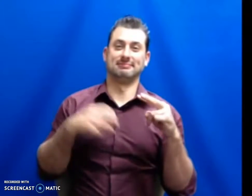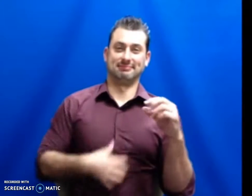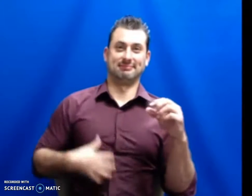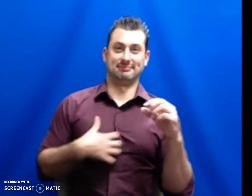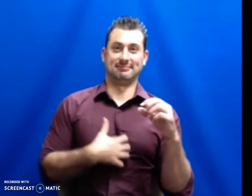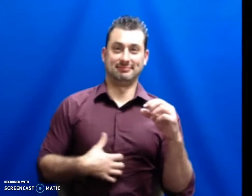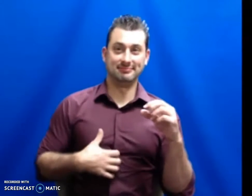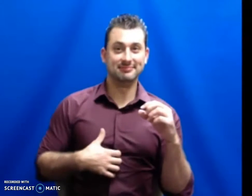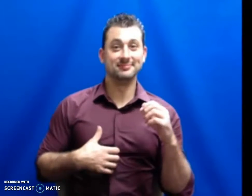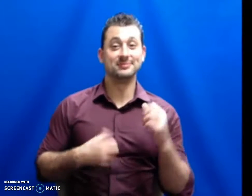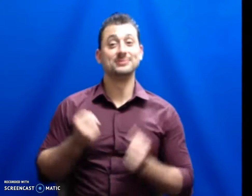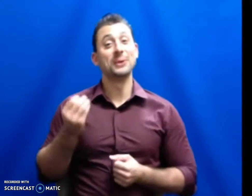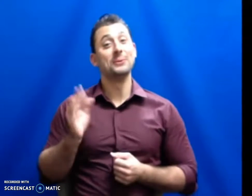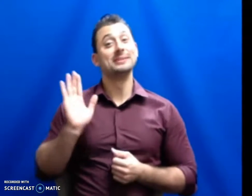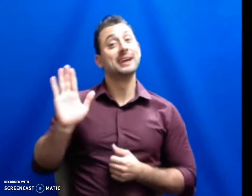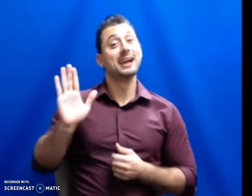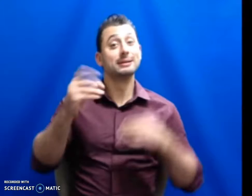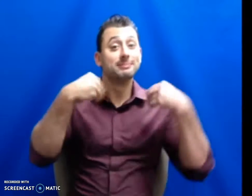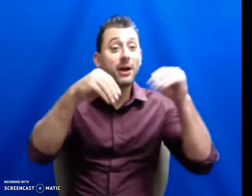grab food with his left hand, it made other people uncomfortable.